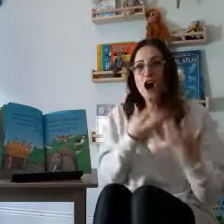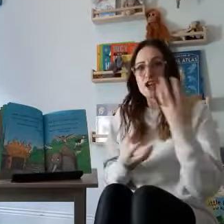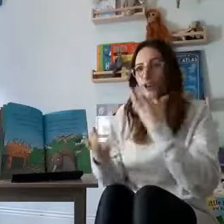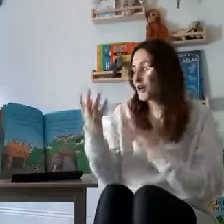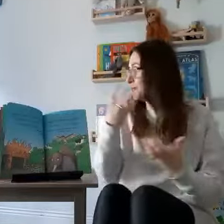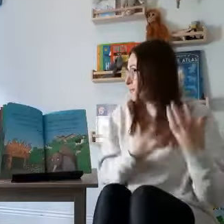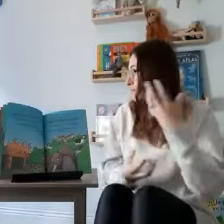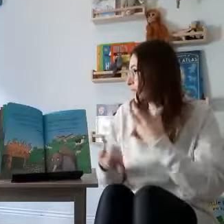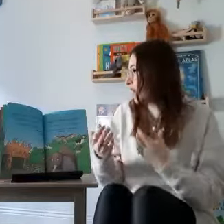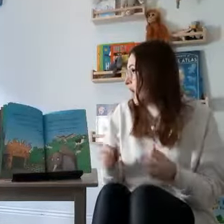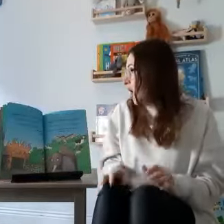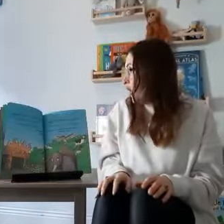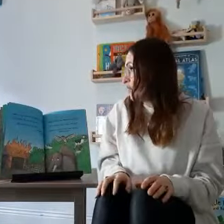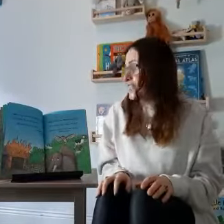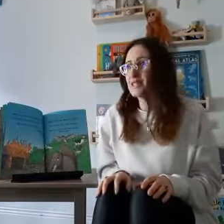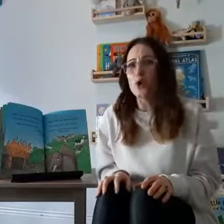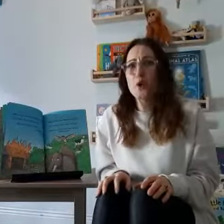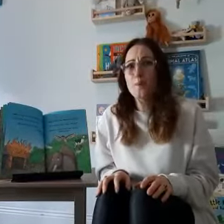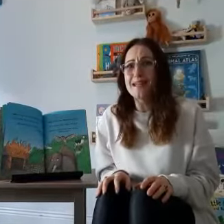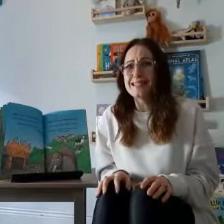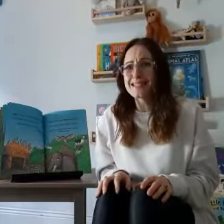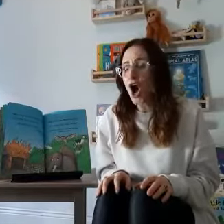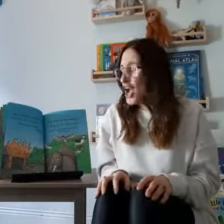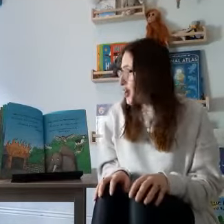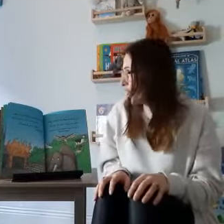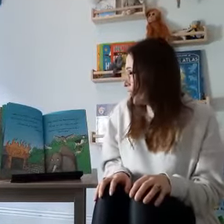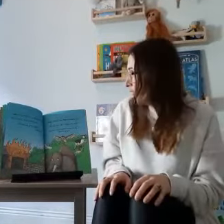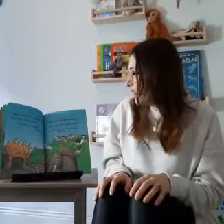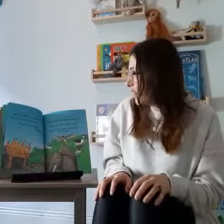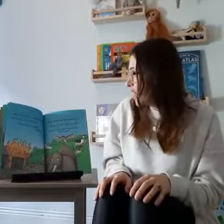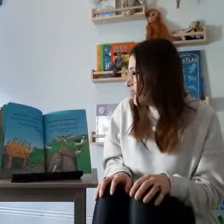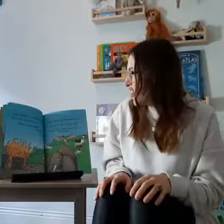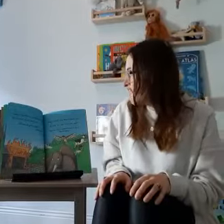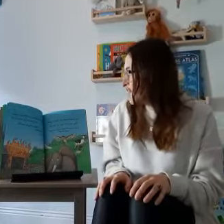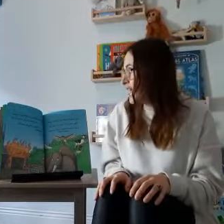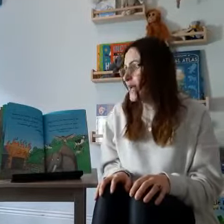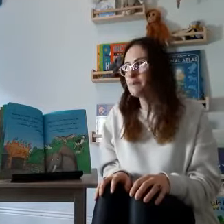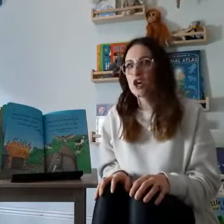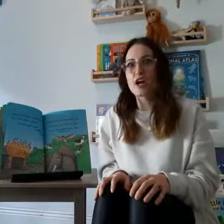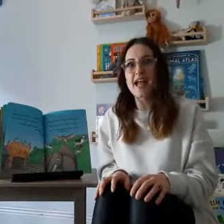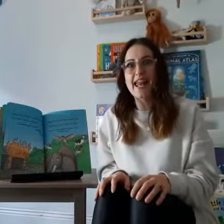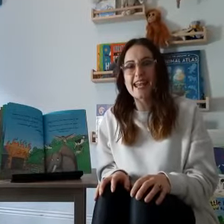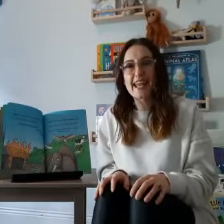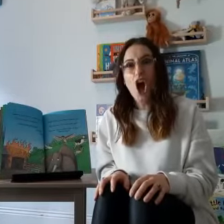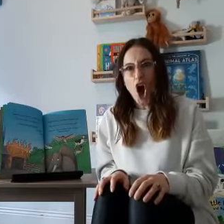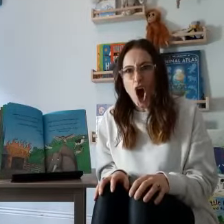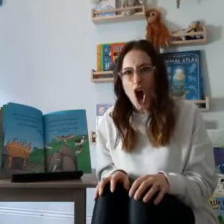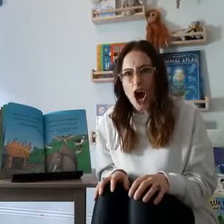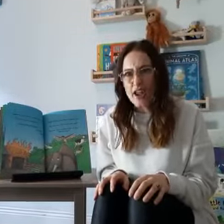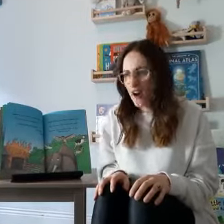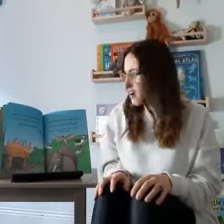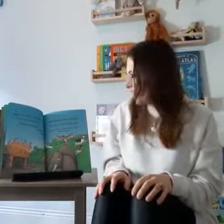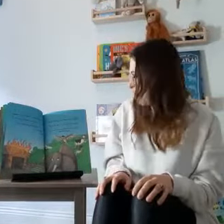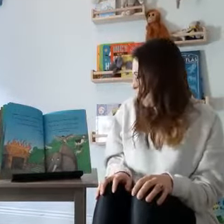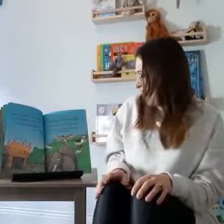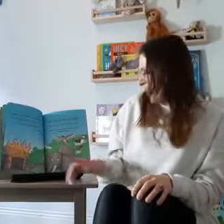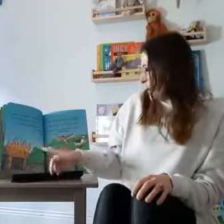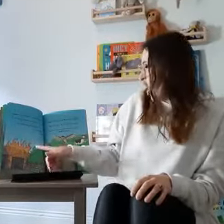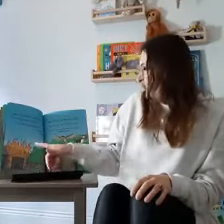fire. This could be dire. The flames are getting higher and